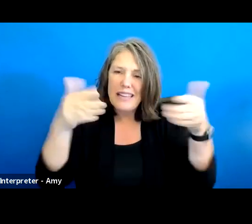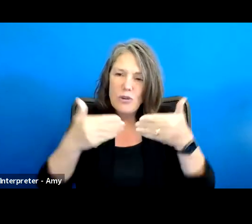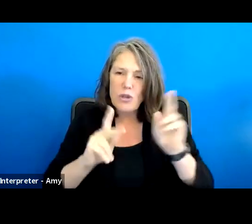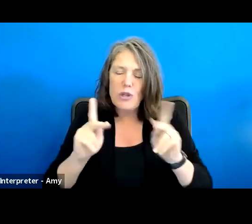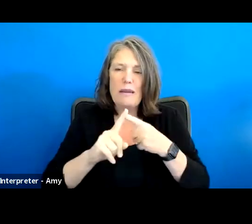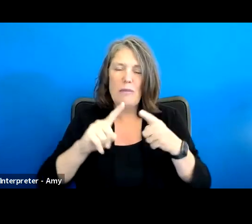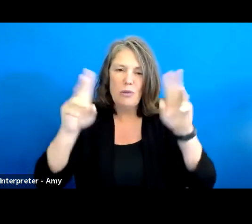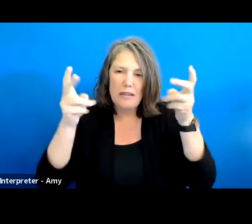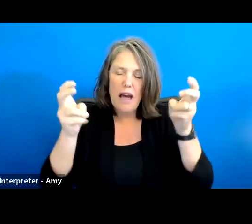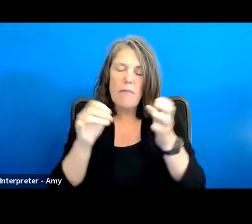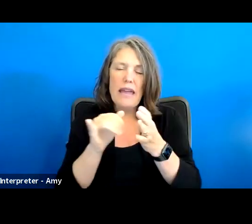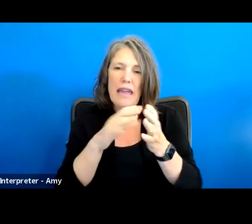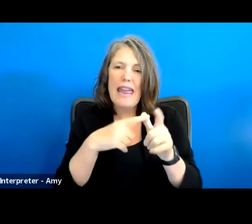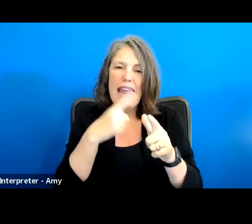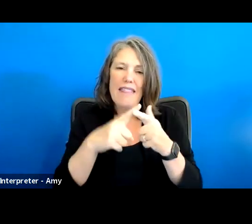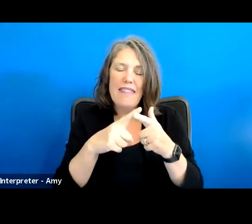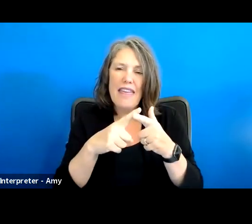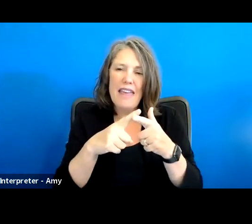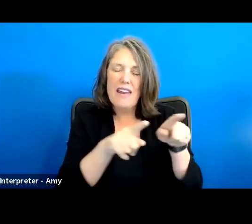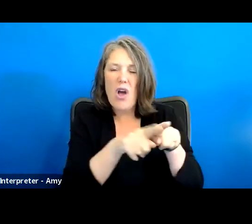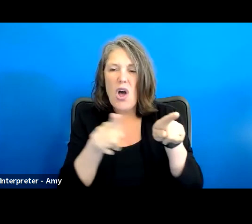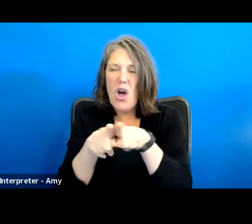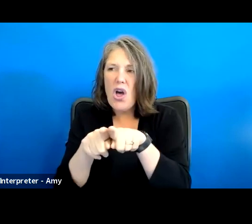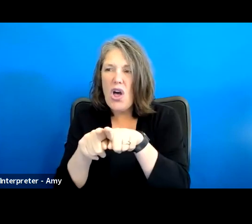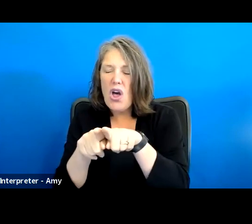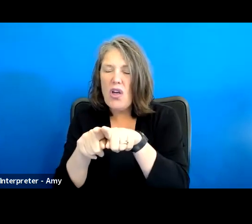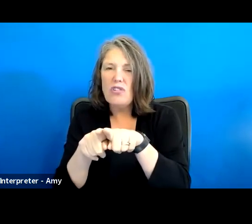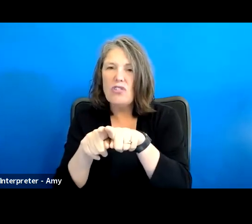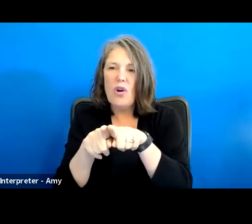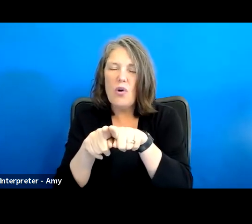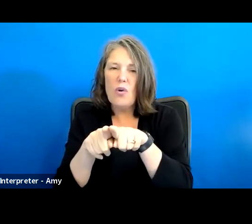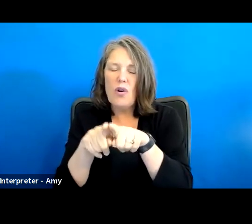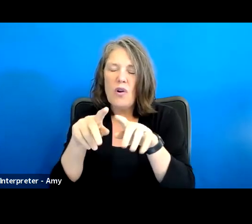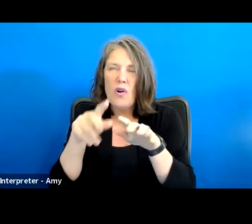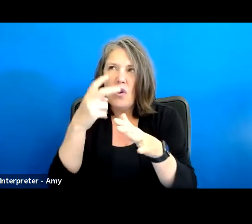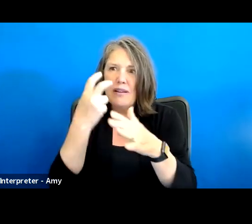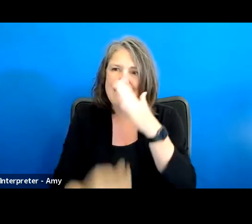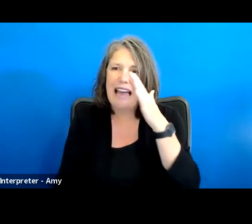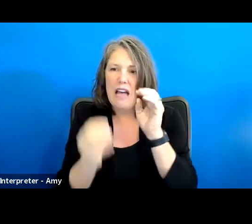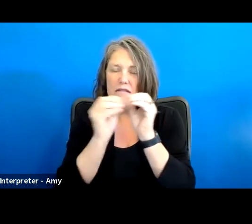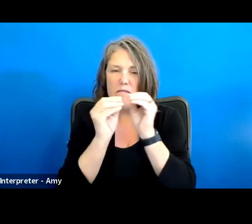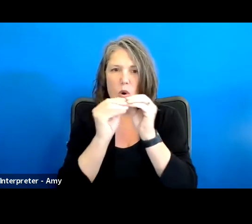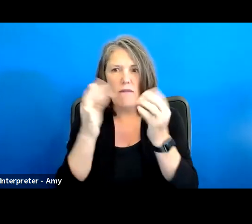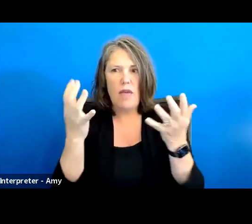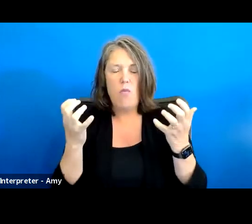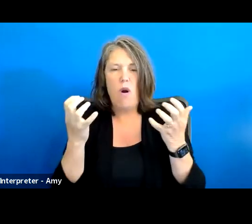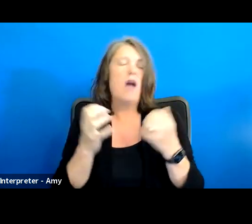to a topic, and then also give them the chance to dive further into it at the end if they would